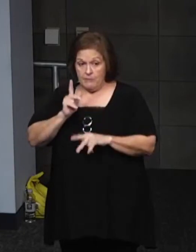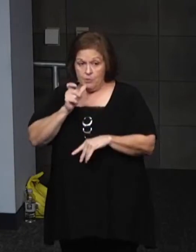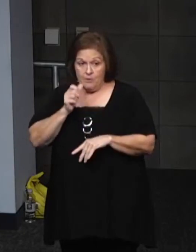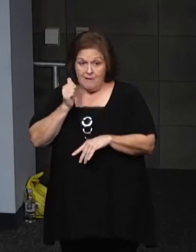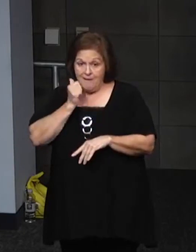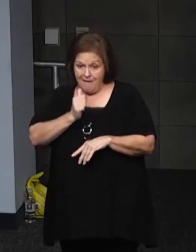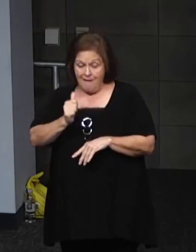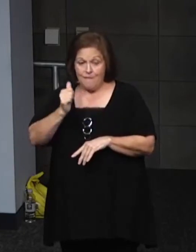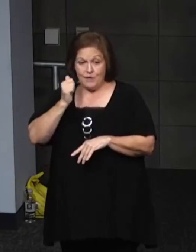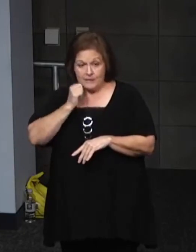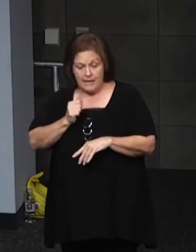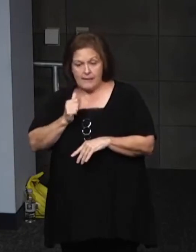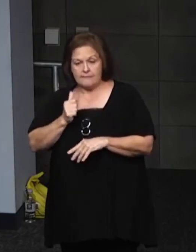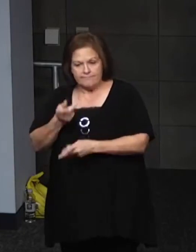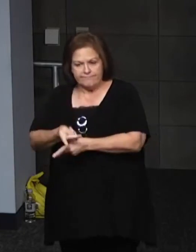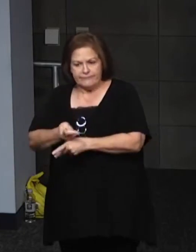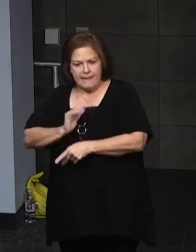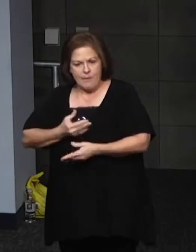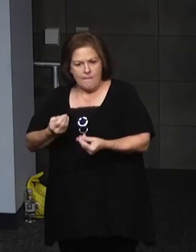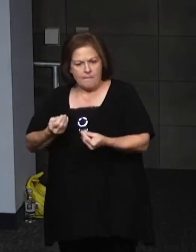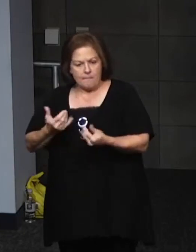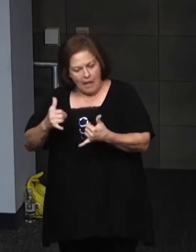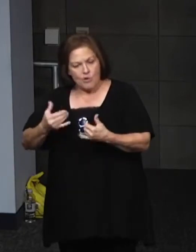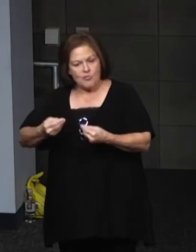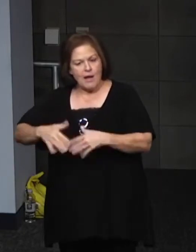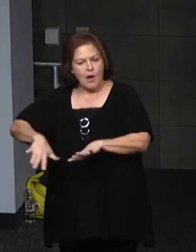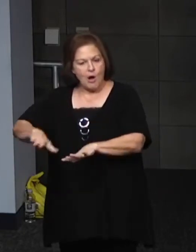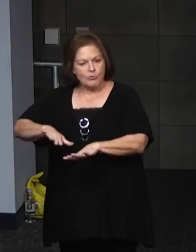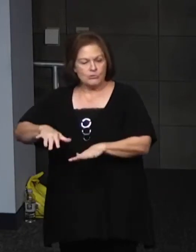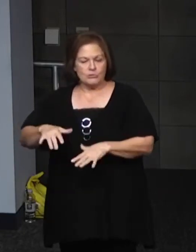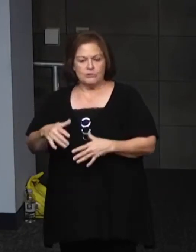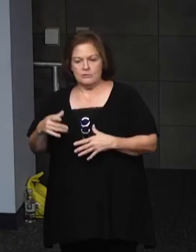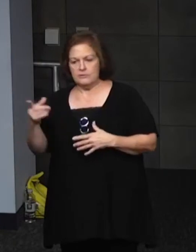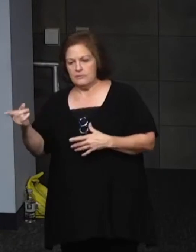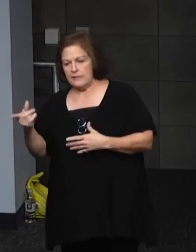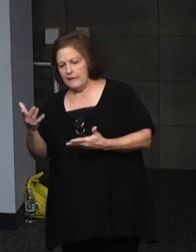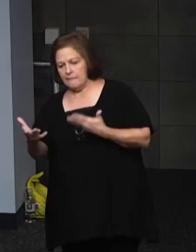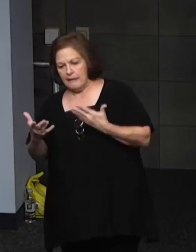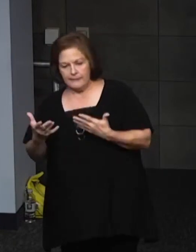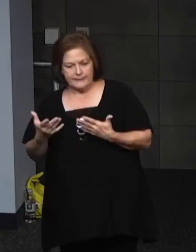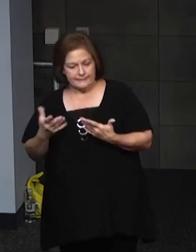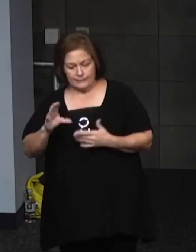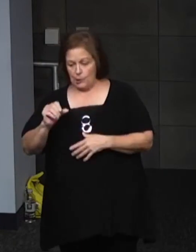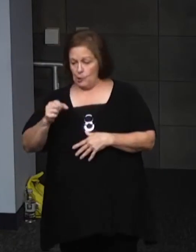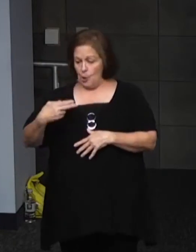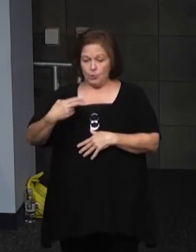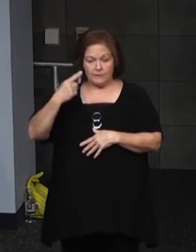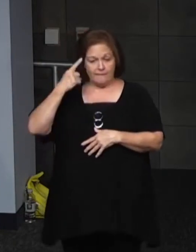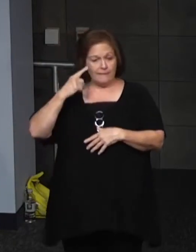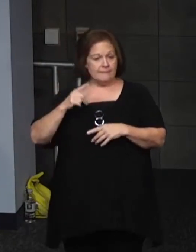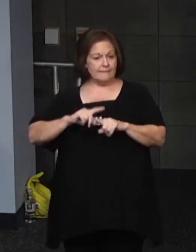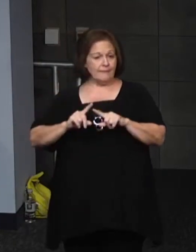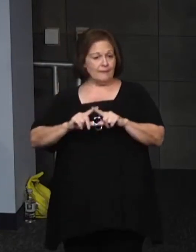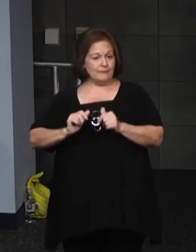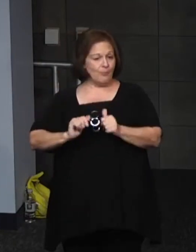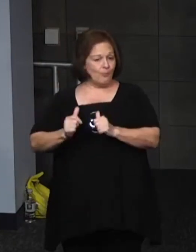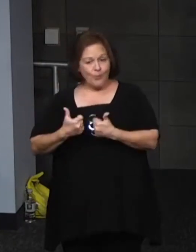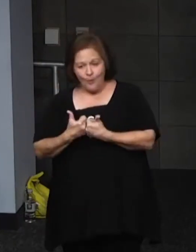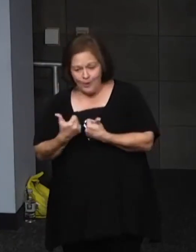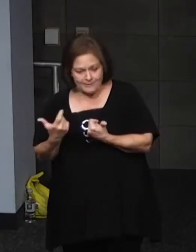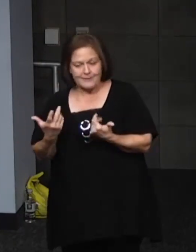basis maintain our playgrounds. They might help, coach a sport. And today they are providing care